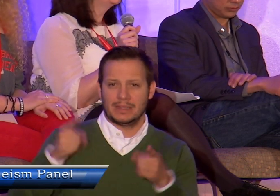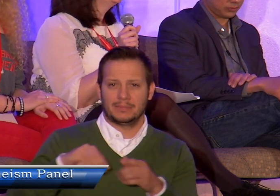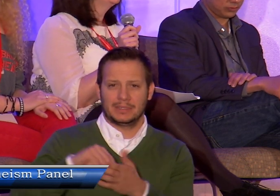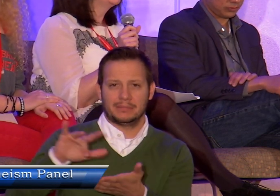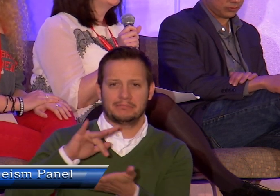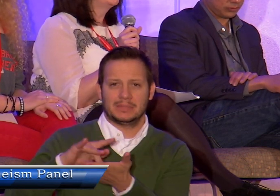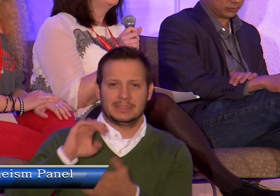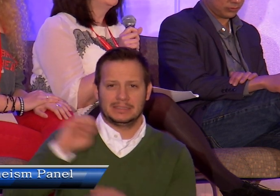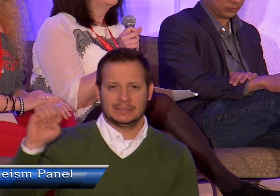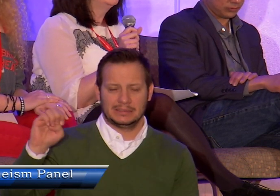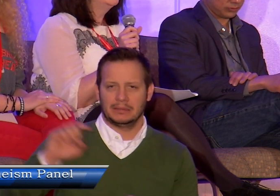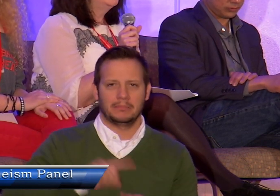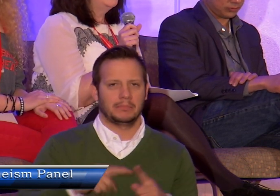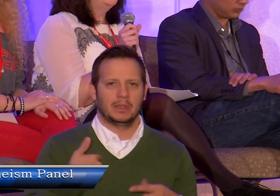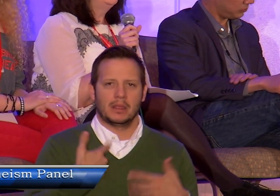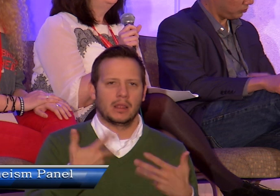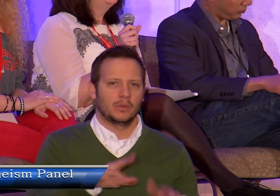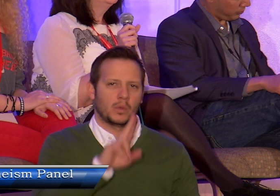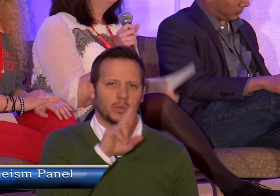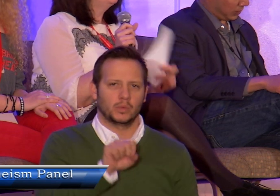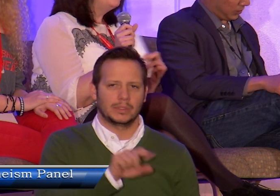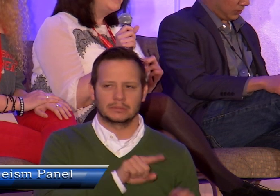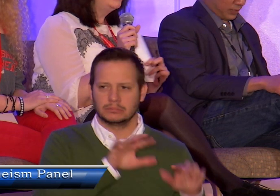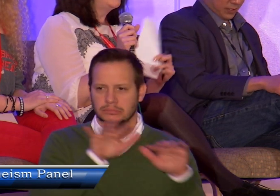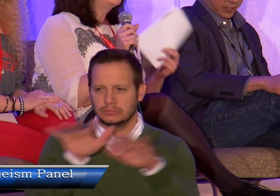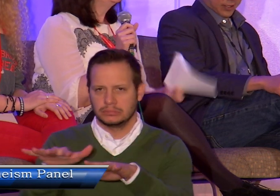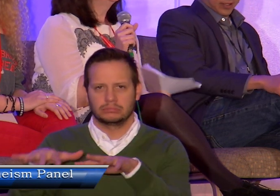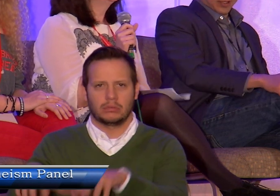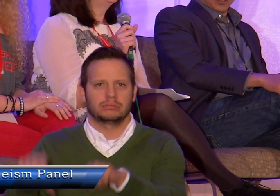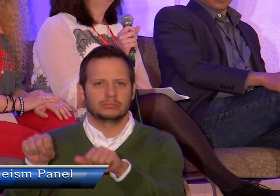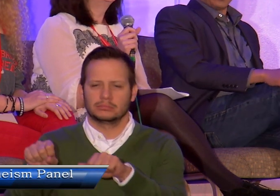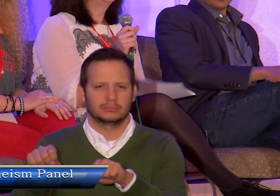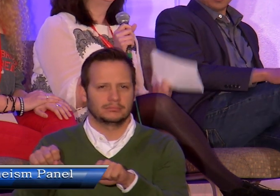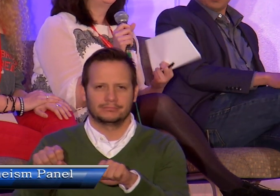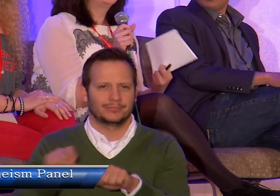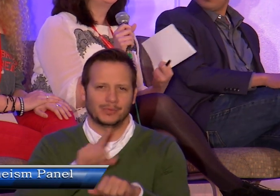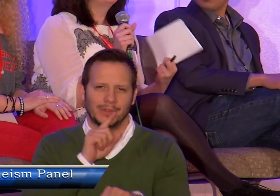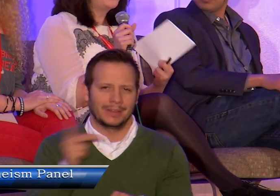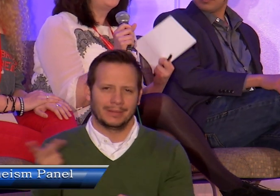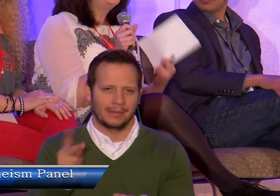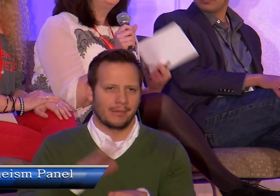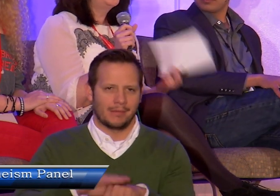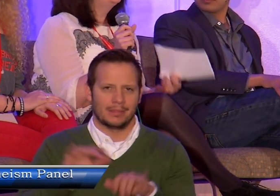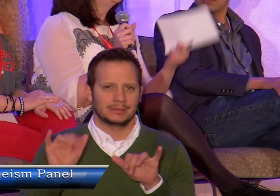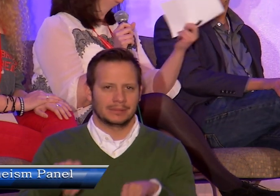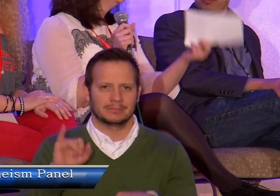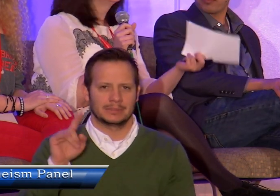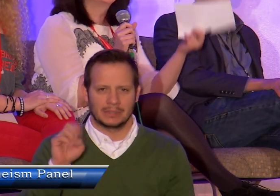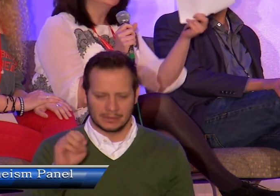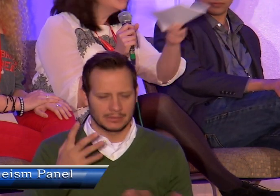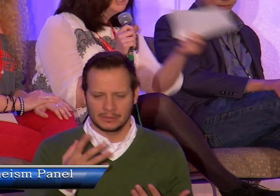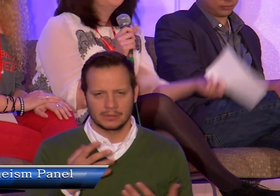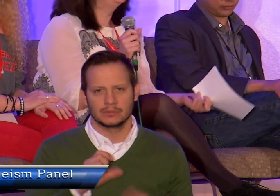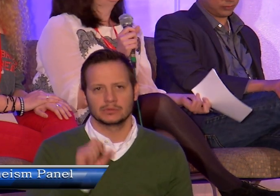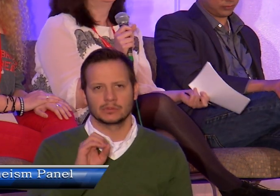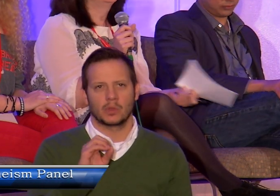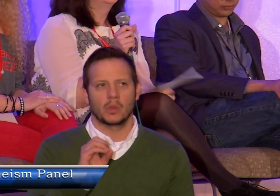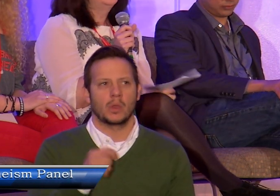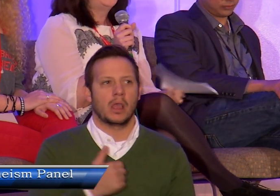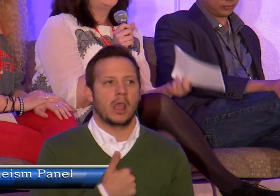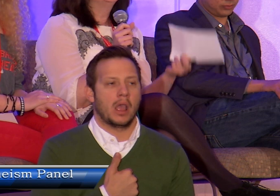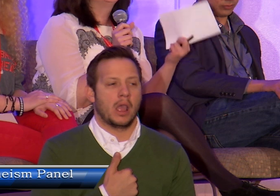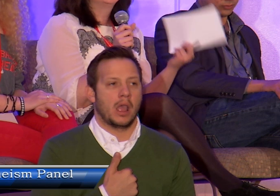are two sides of the same coin. And I think, for me, I come to these conferences because my only hope is you